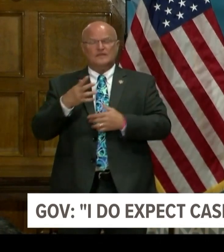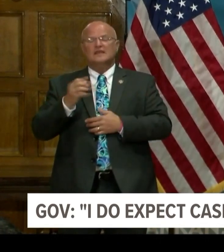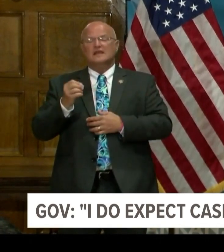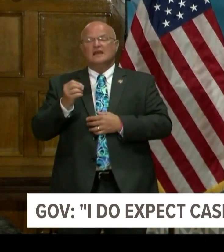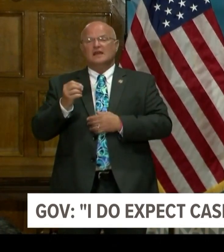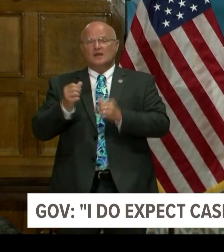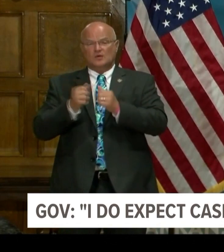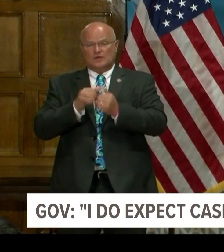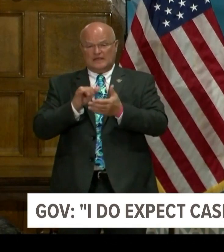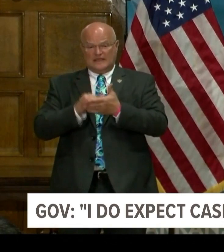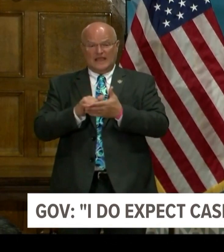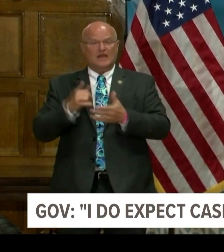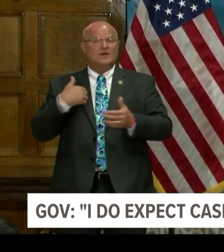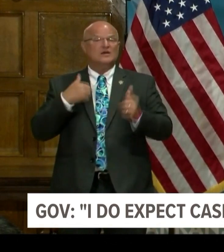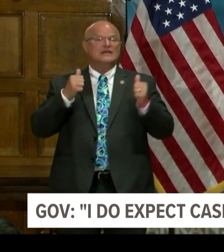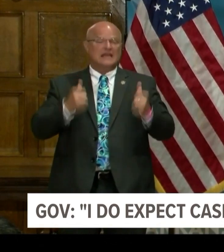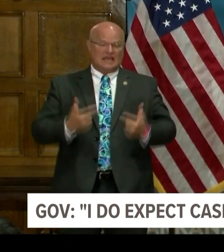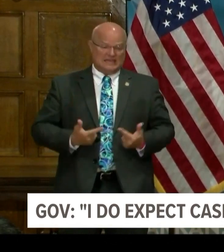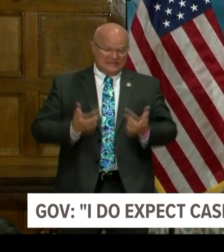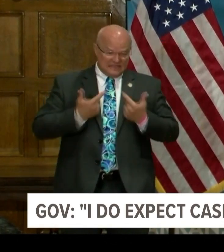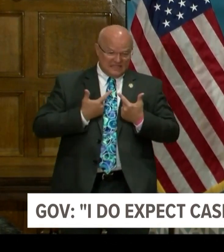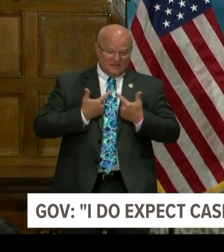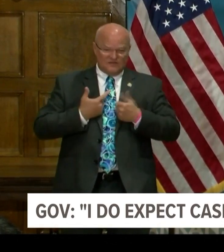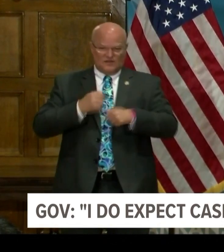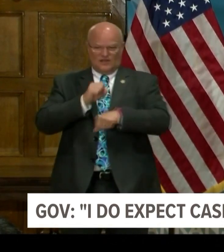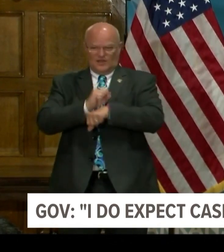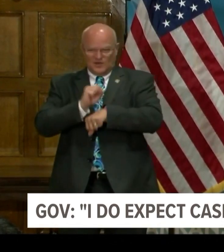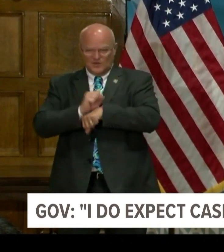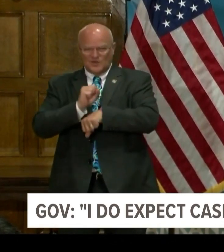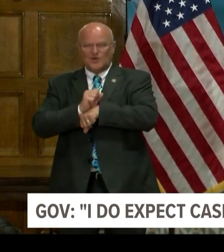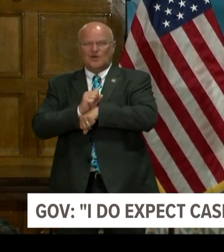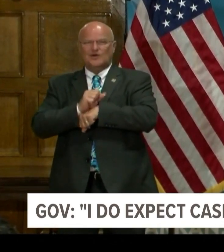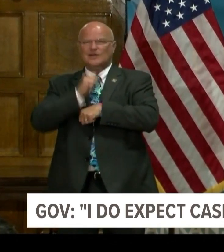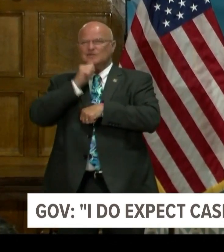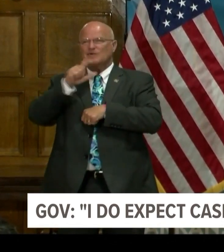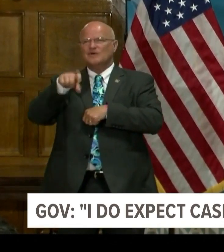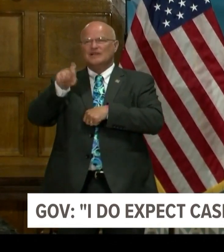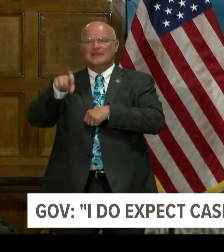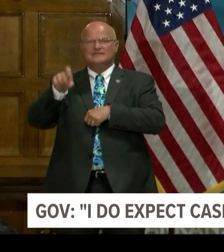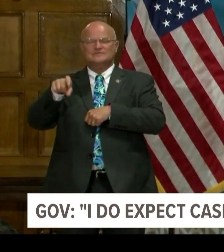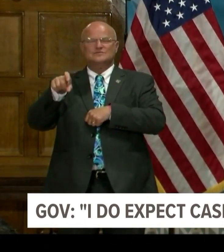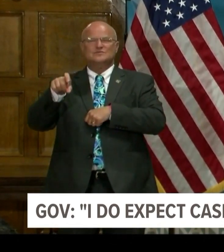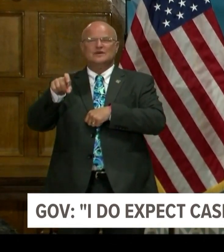And with that, we can live and we can work, and we won't have to